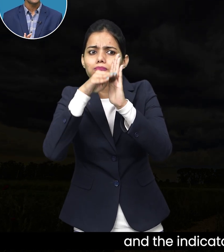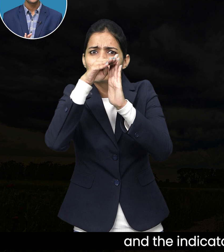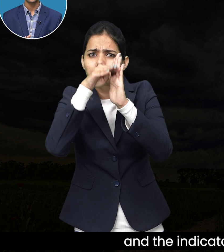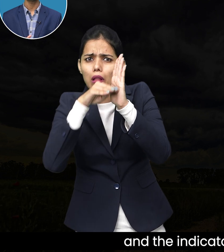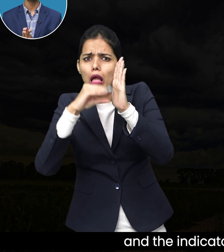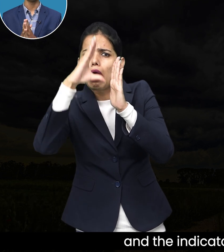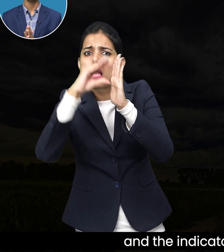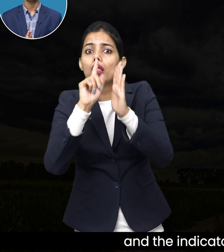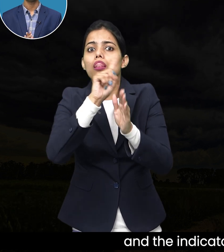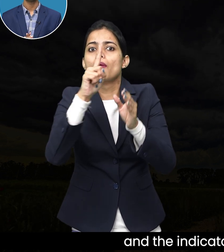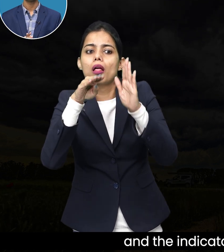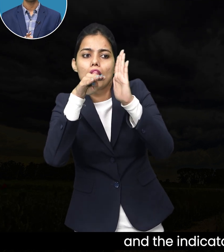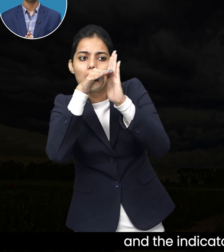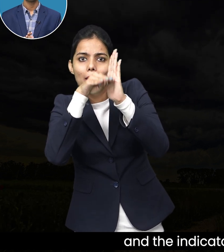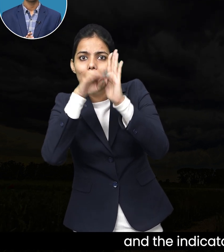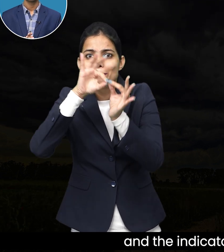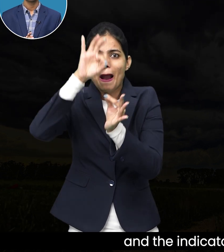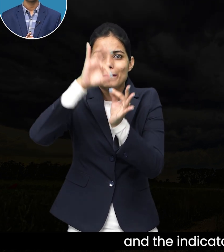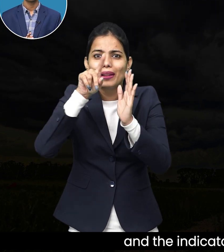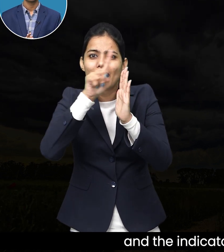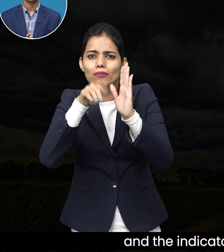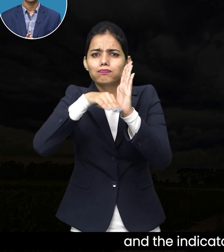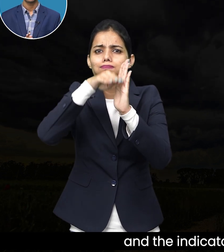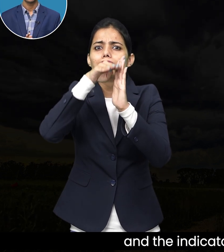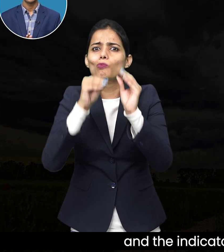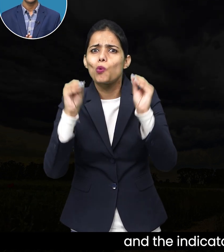I1 also moves up.